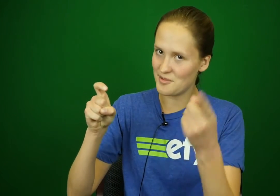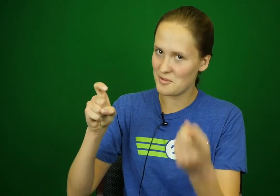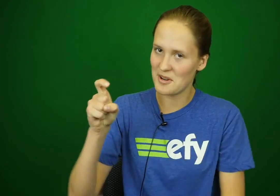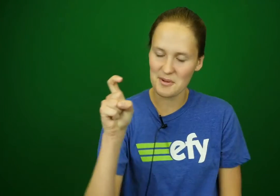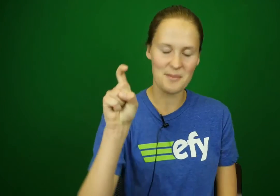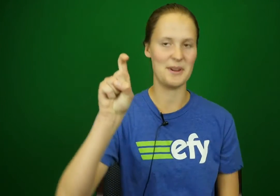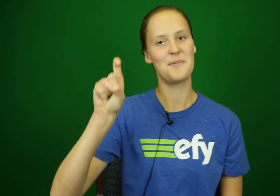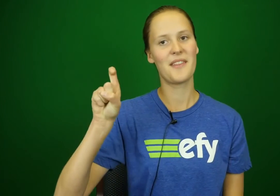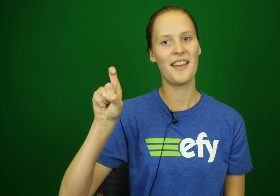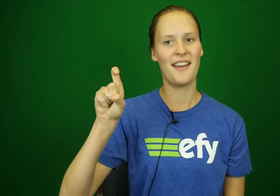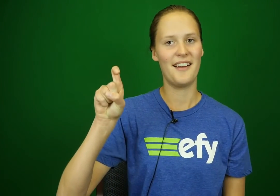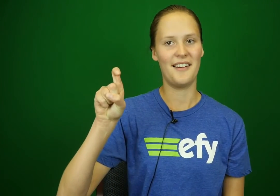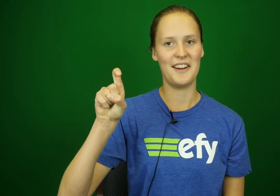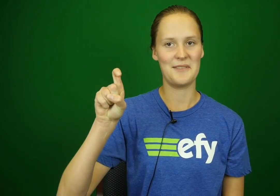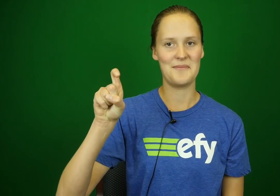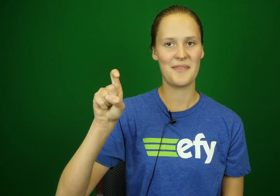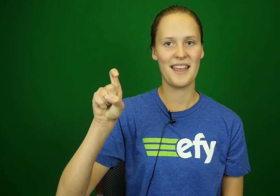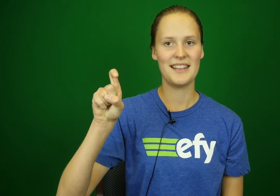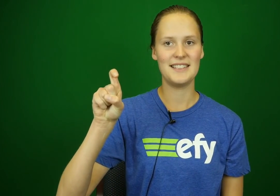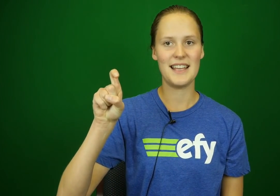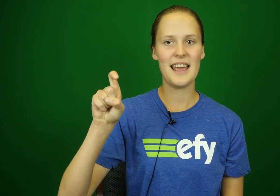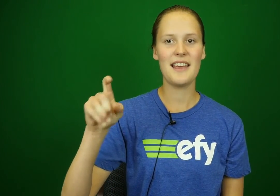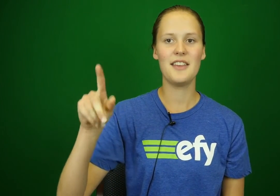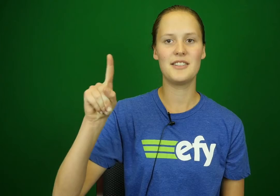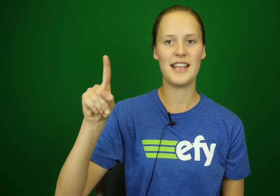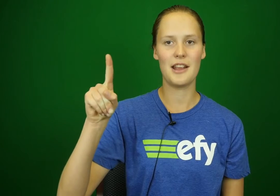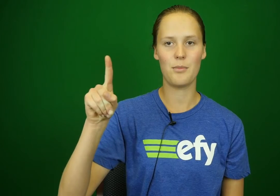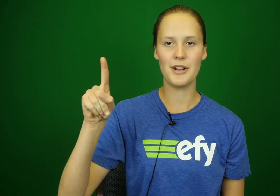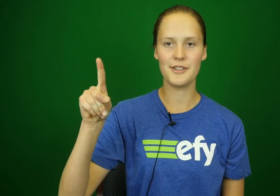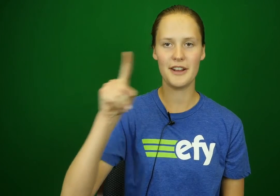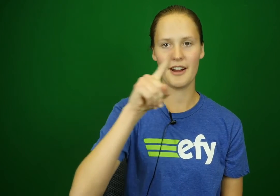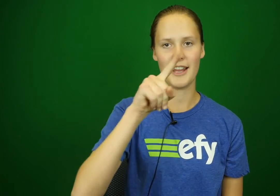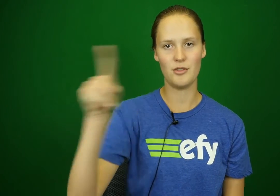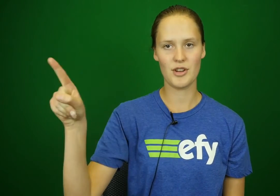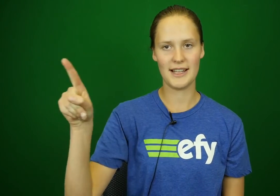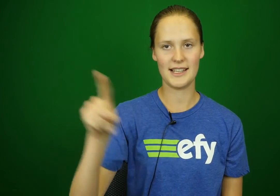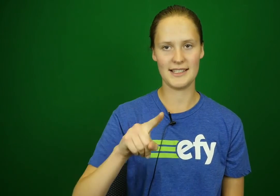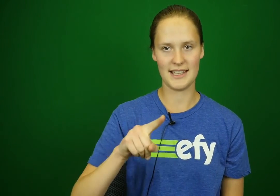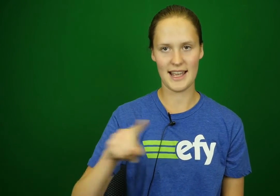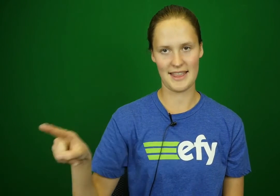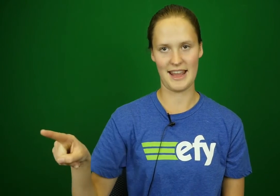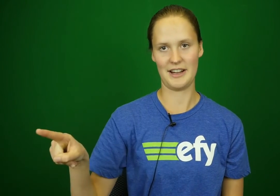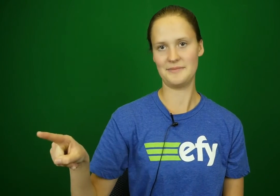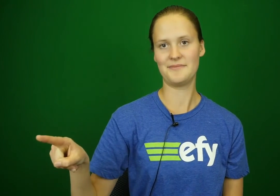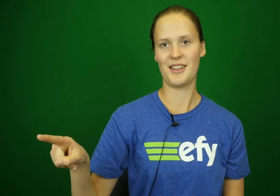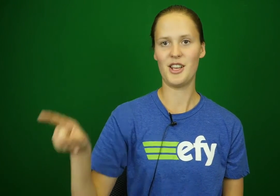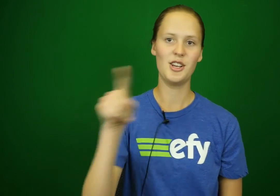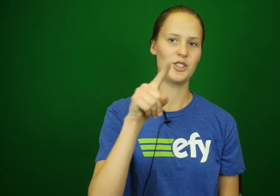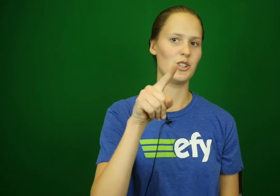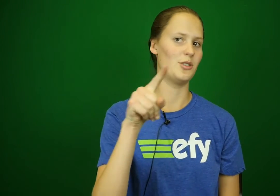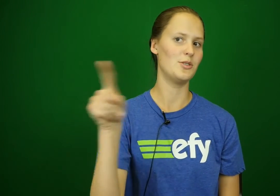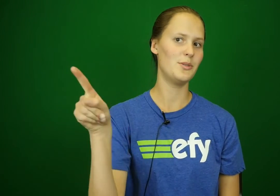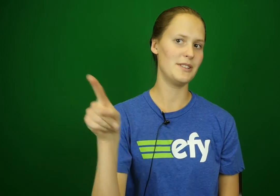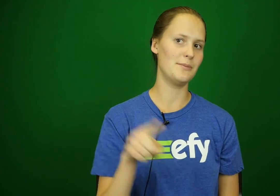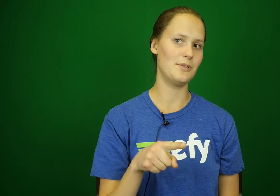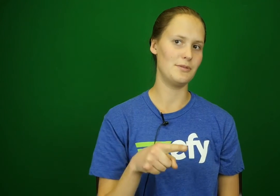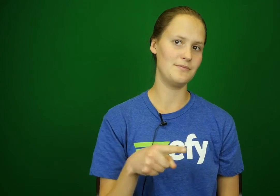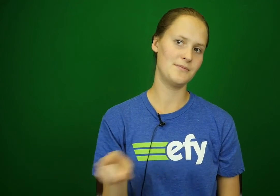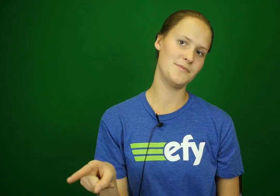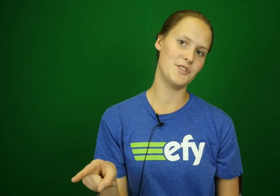one way to remember it. All right, Z, you just take your pointer finger and you trace a Z in the air. So super simple,